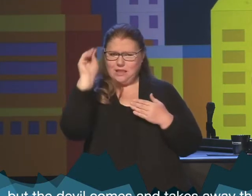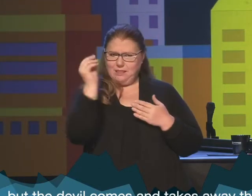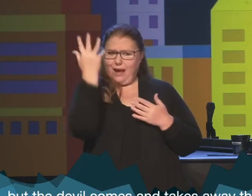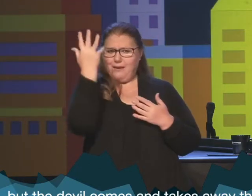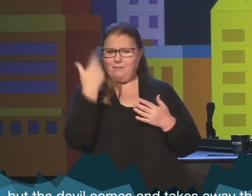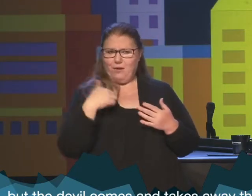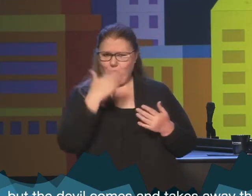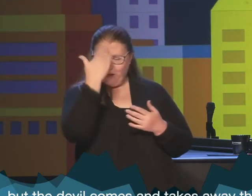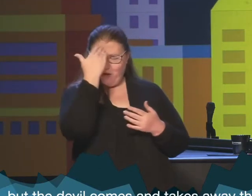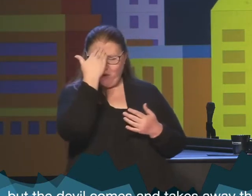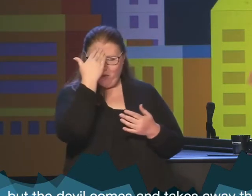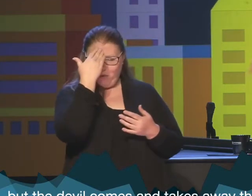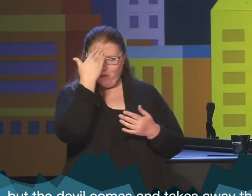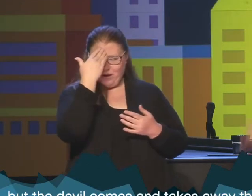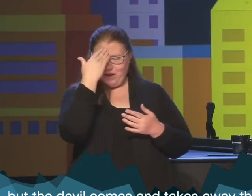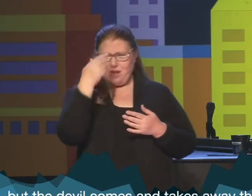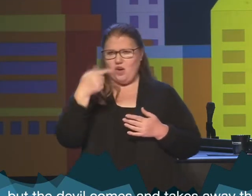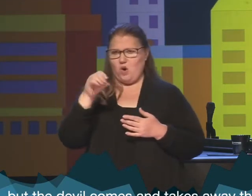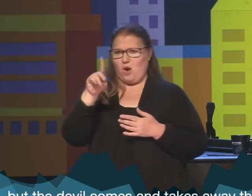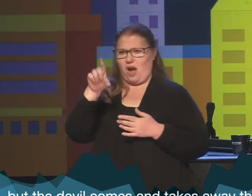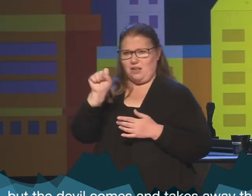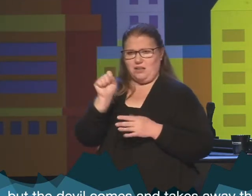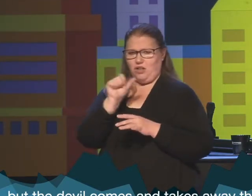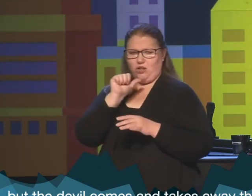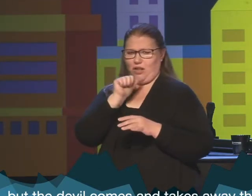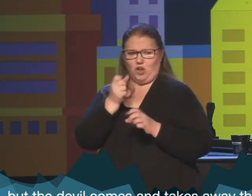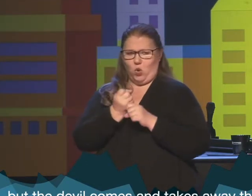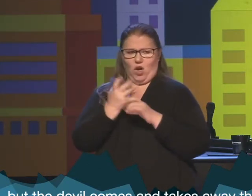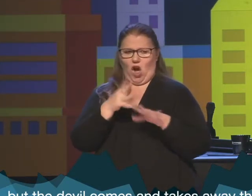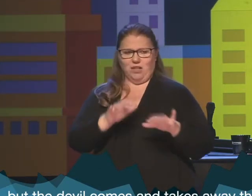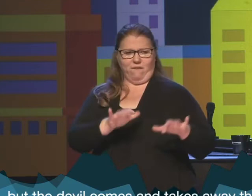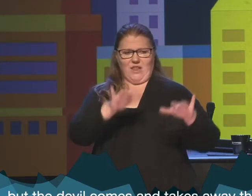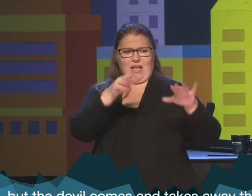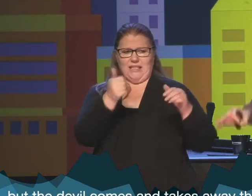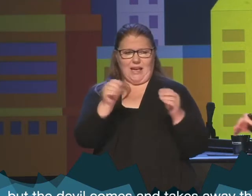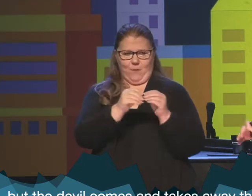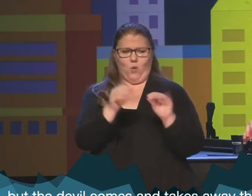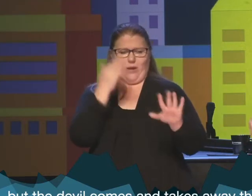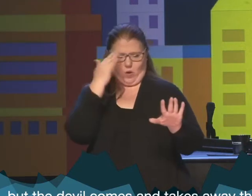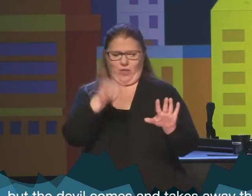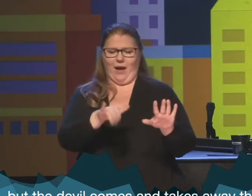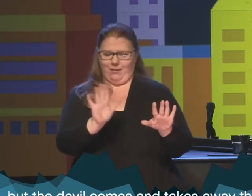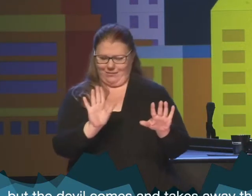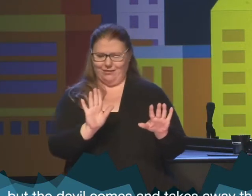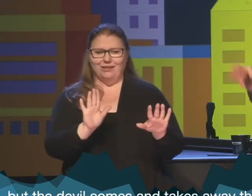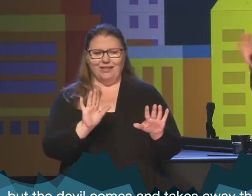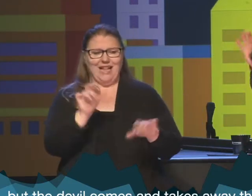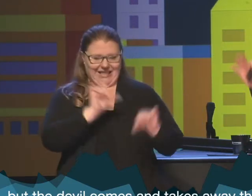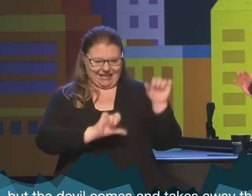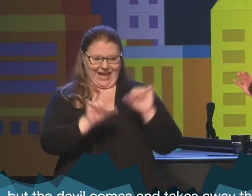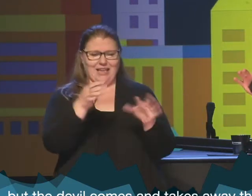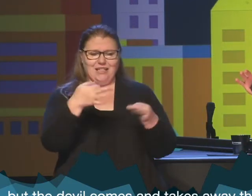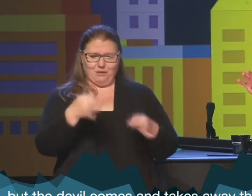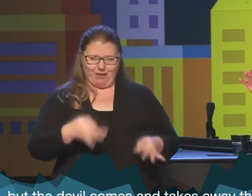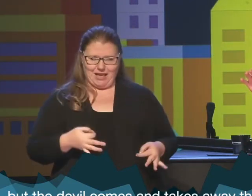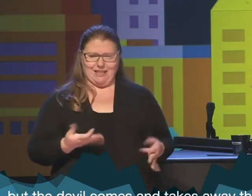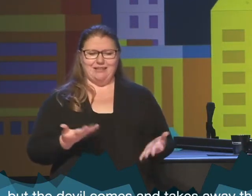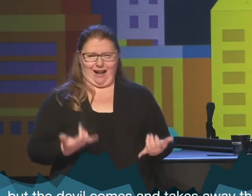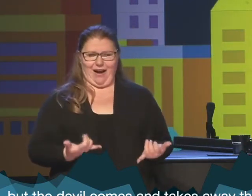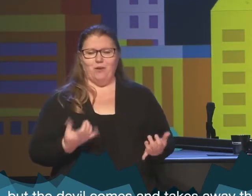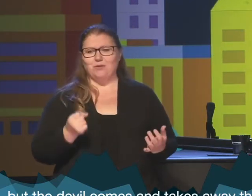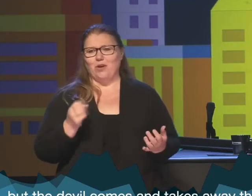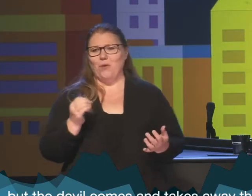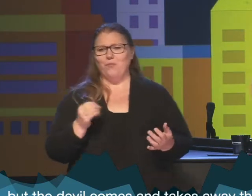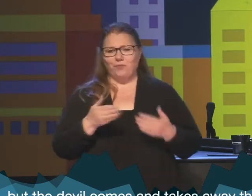we know that the gods don't produce floods anymore. We know that. Like science tells us that. So